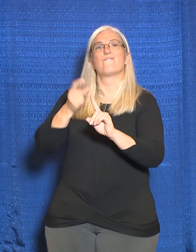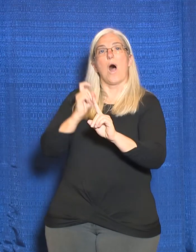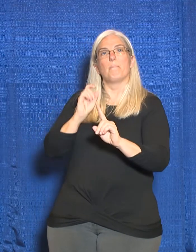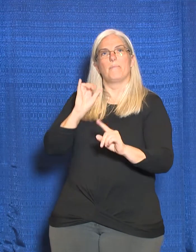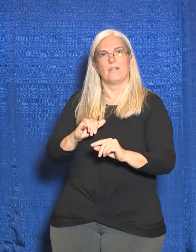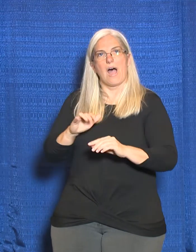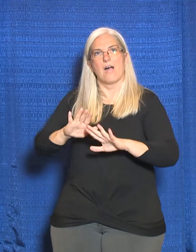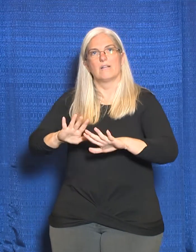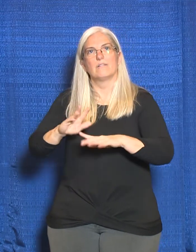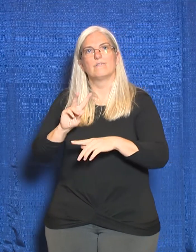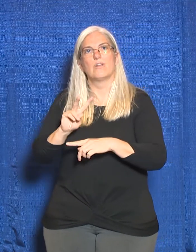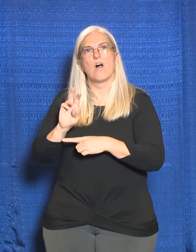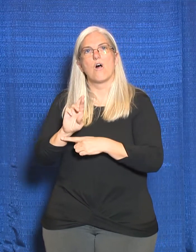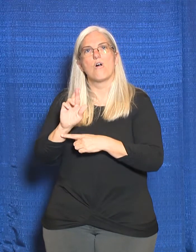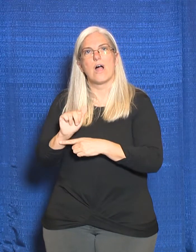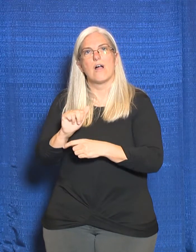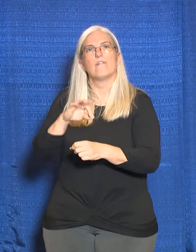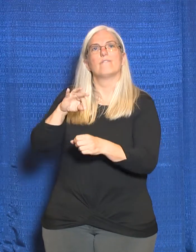sites.